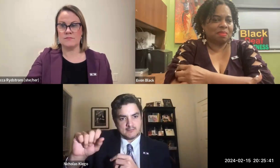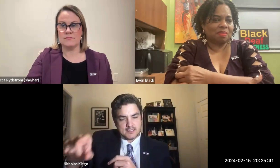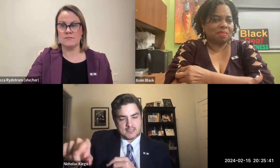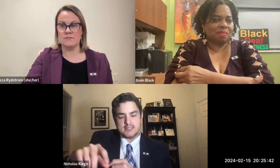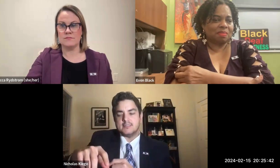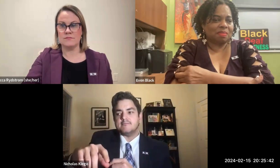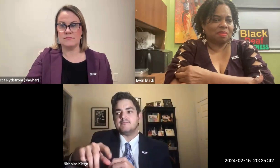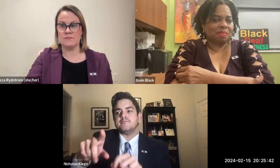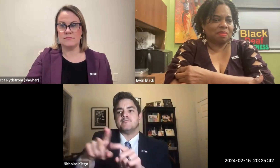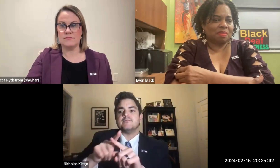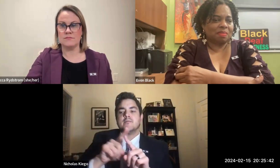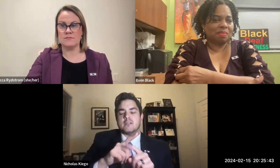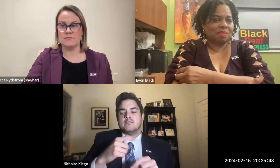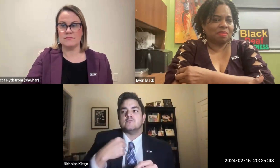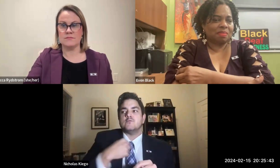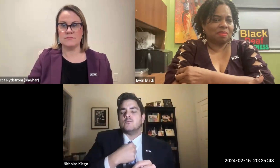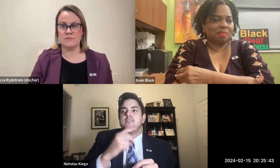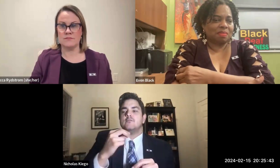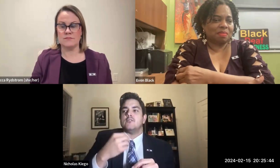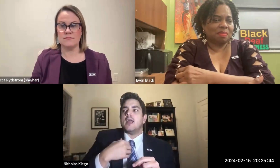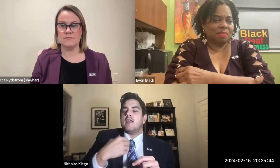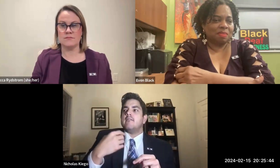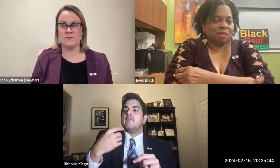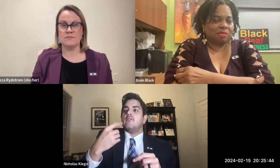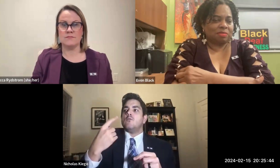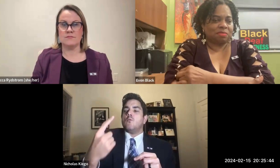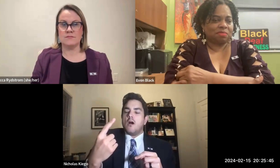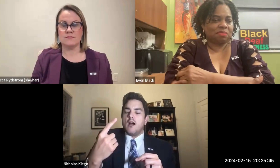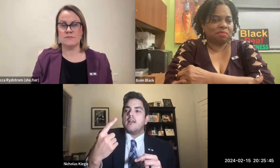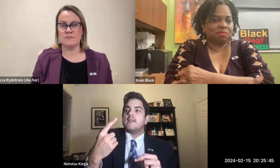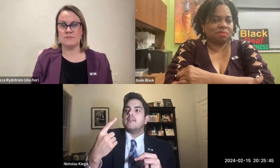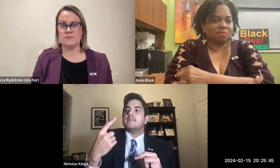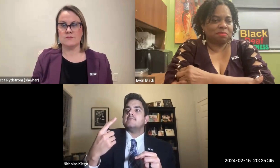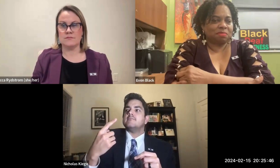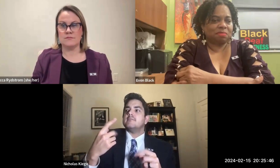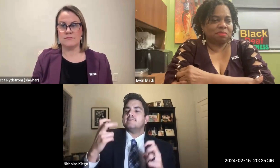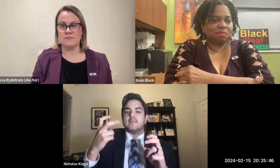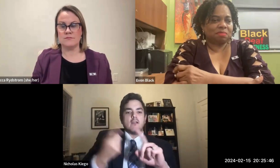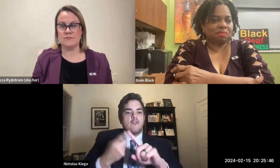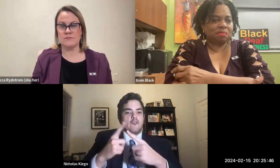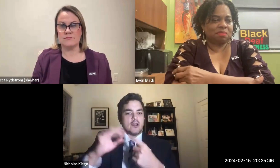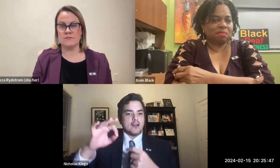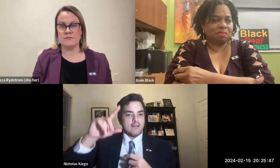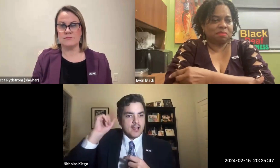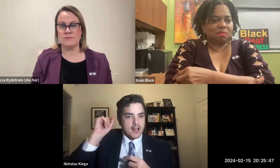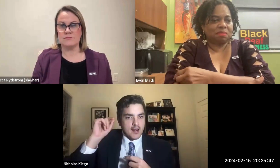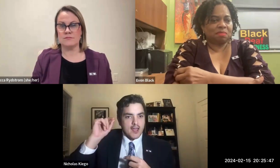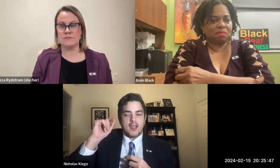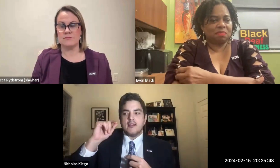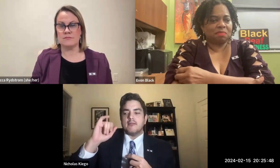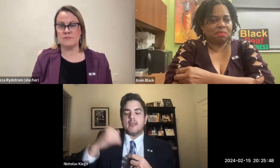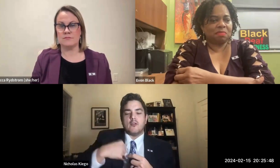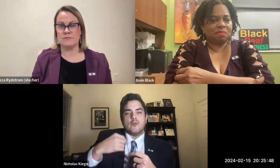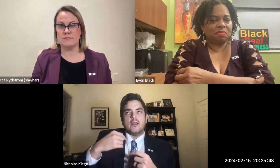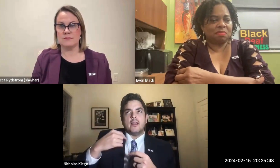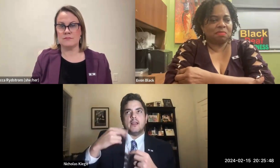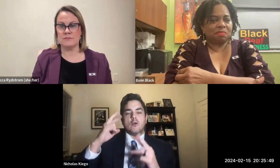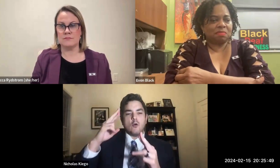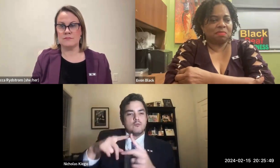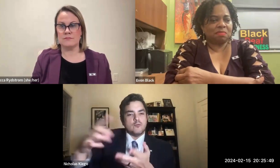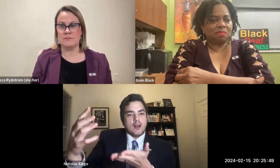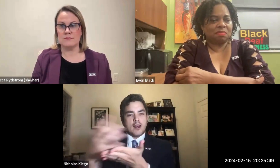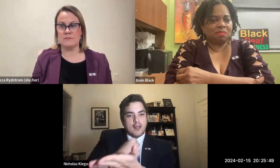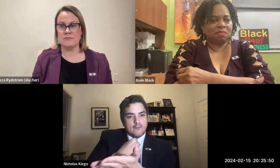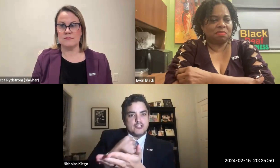the graduation of the 24 deaf students. So we're focusing on media and press like that. We have a